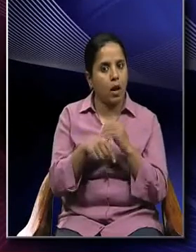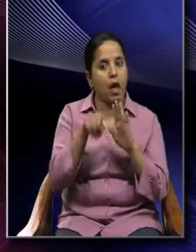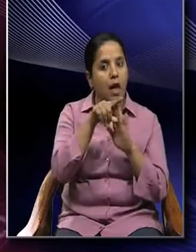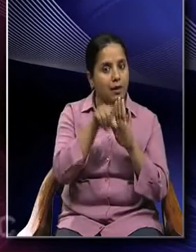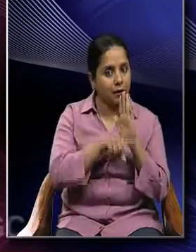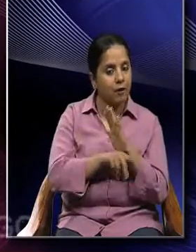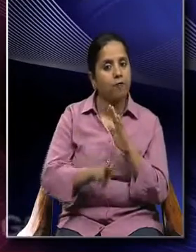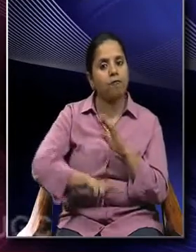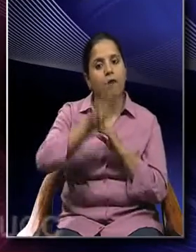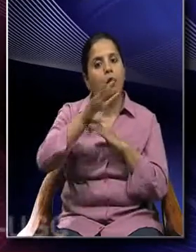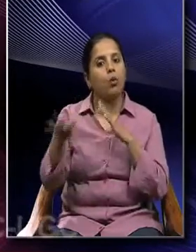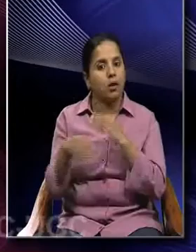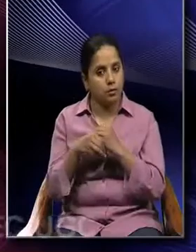addition.